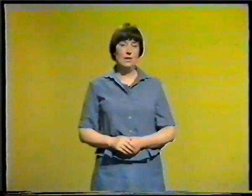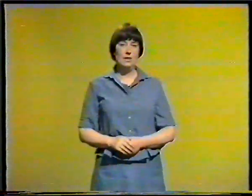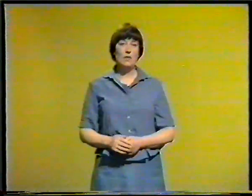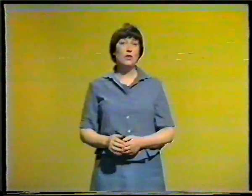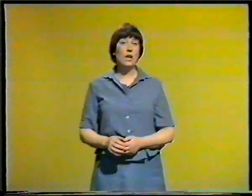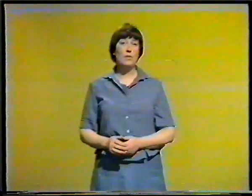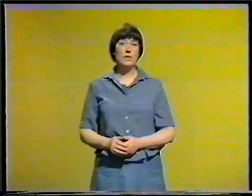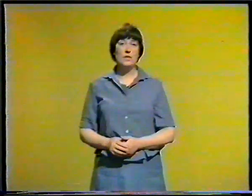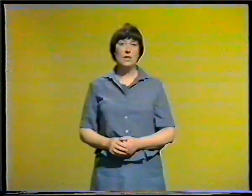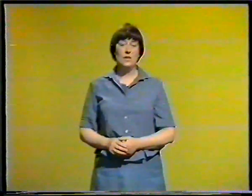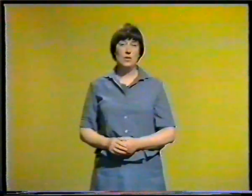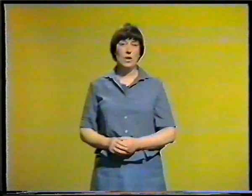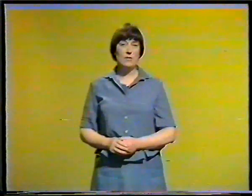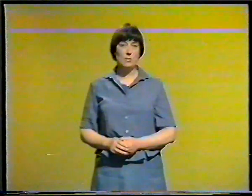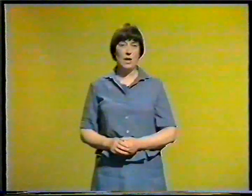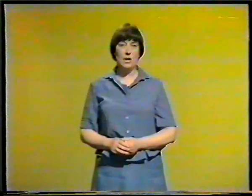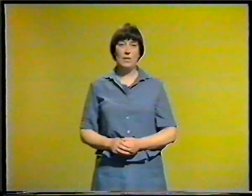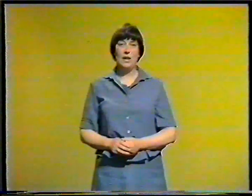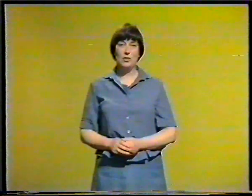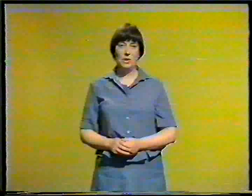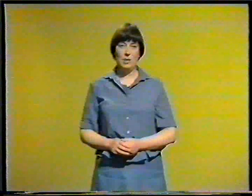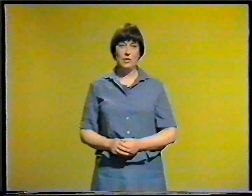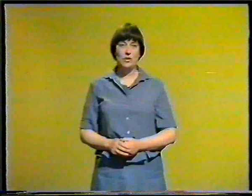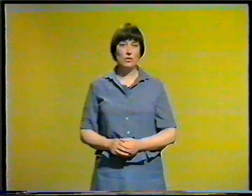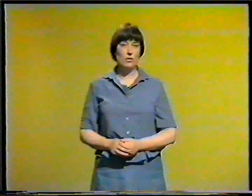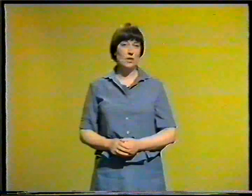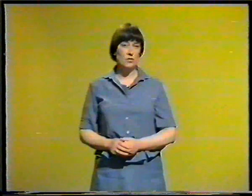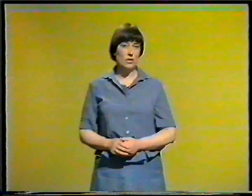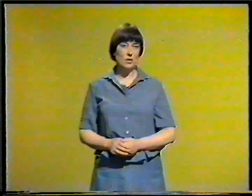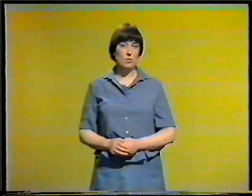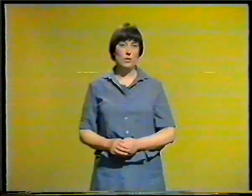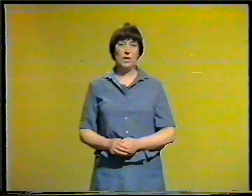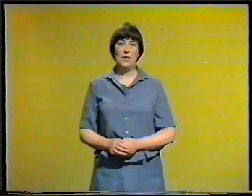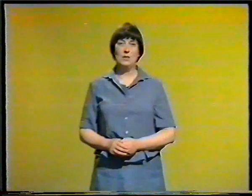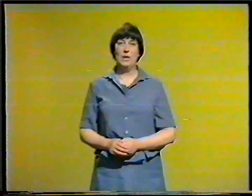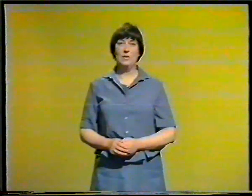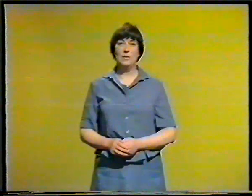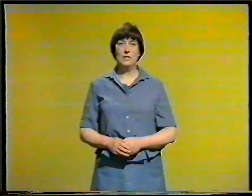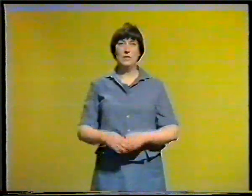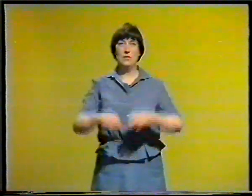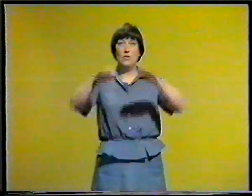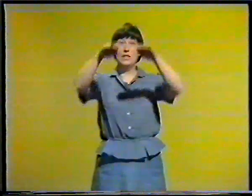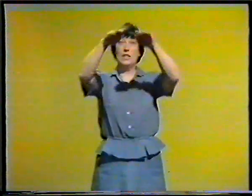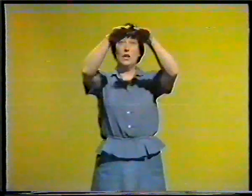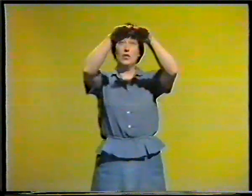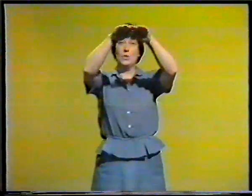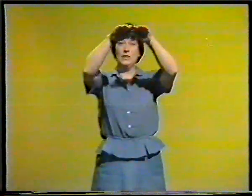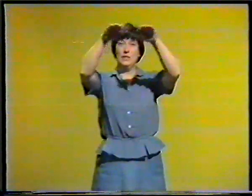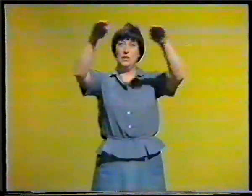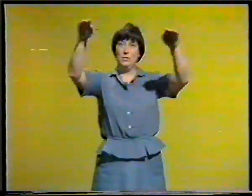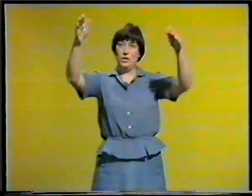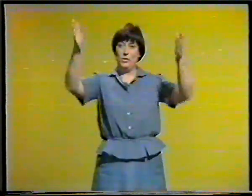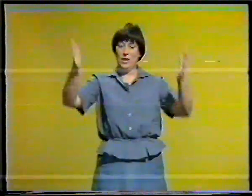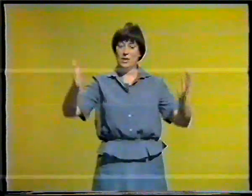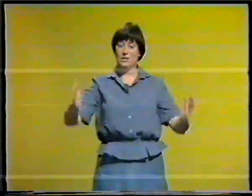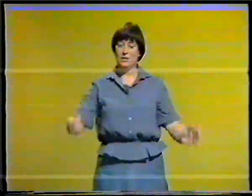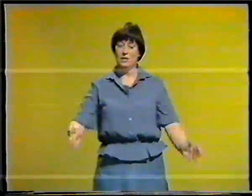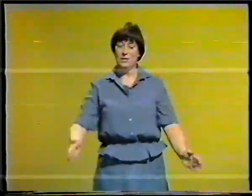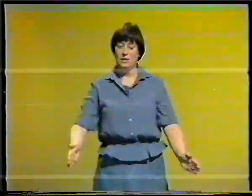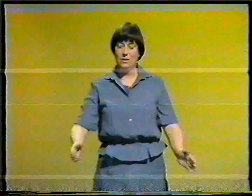Now for cupboard, you have to mind the actual cupboard that you're trying to communicate about. So if it's a large one, show that